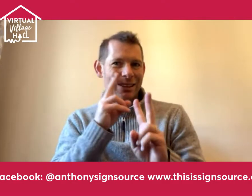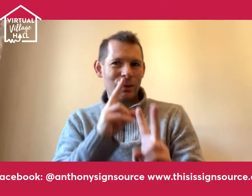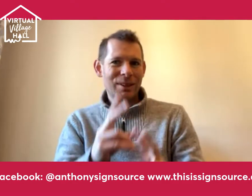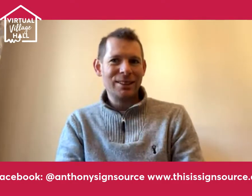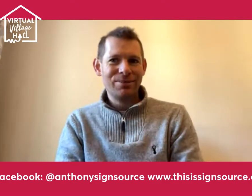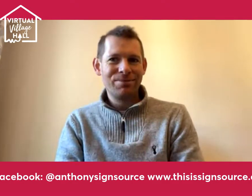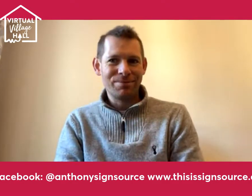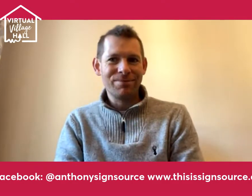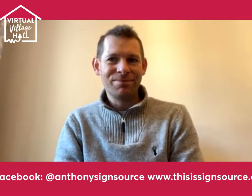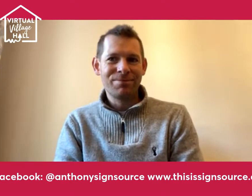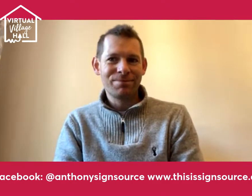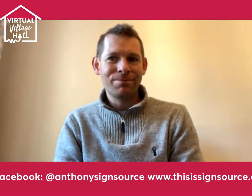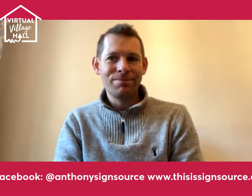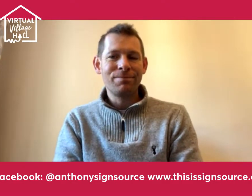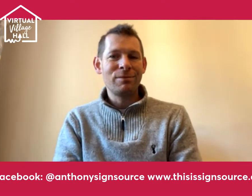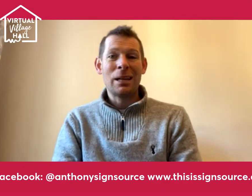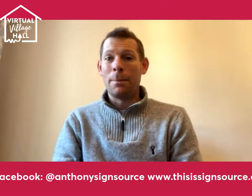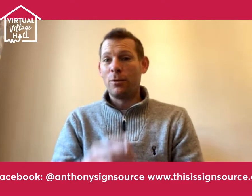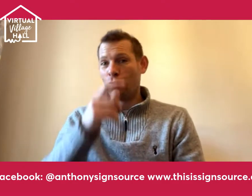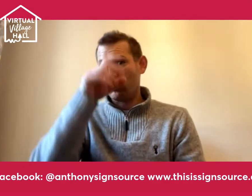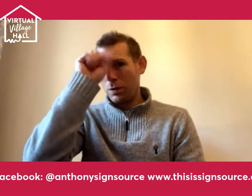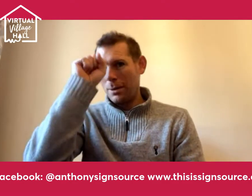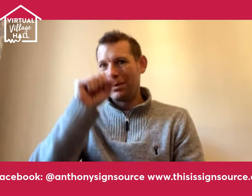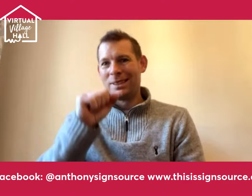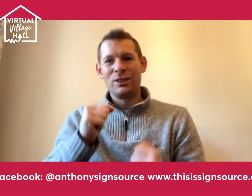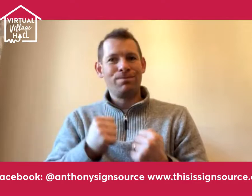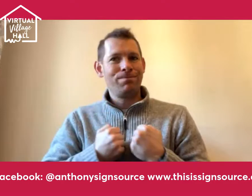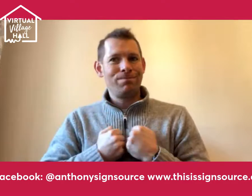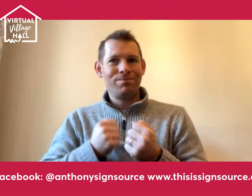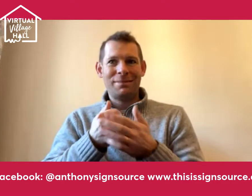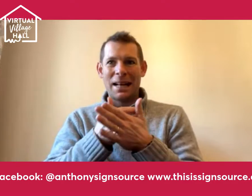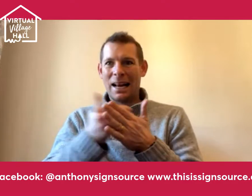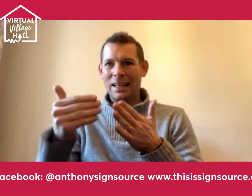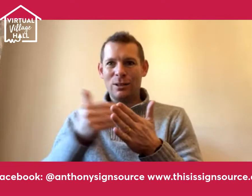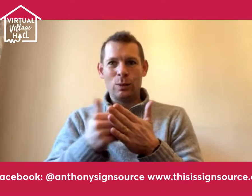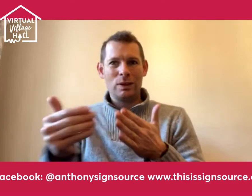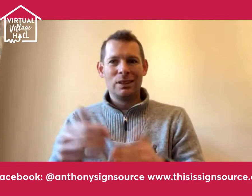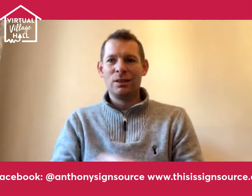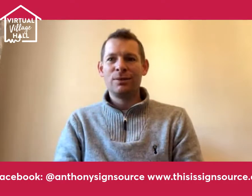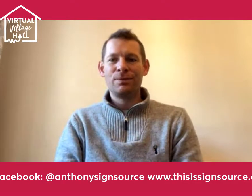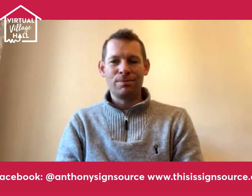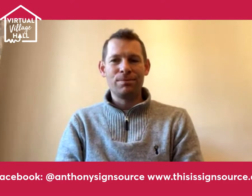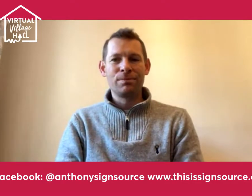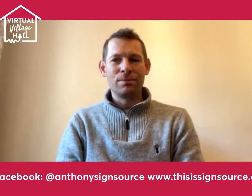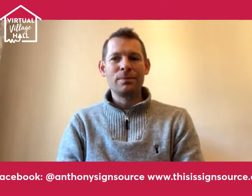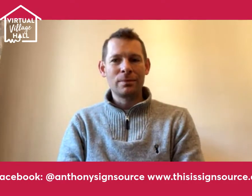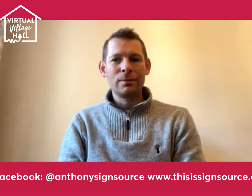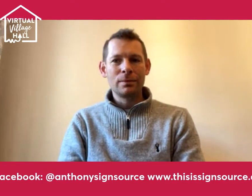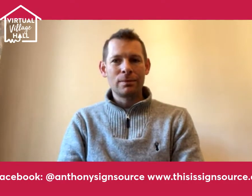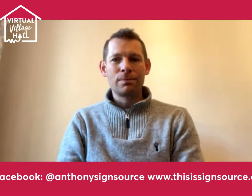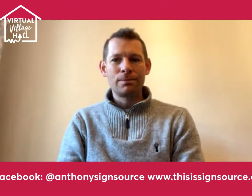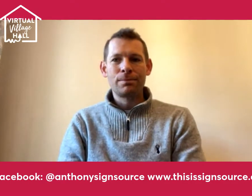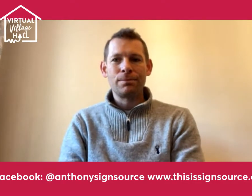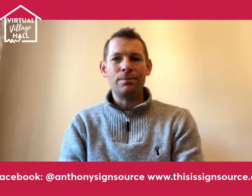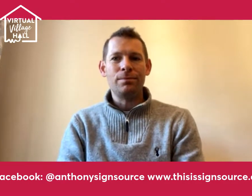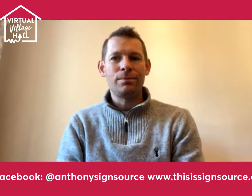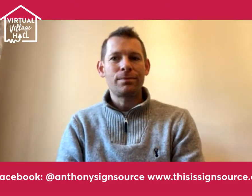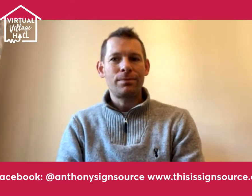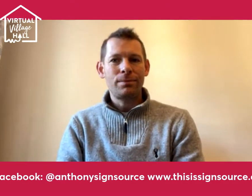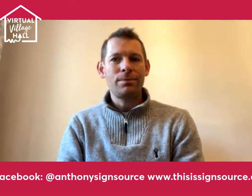Okay, so you can understand why it is very visual, but remember it's part of our language to be as